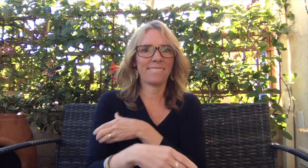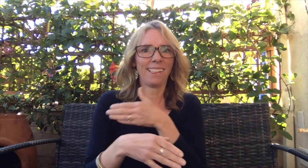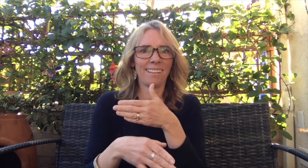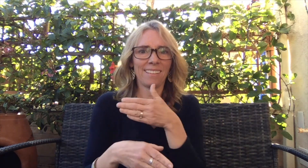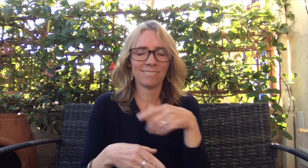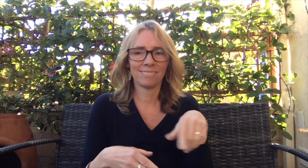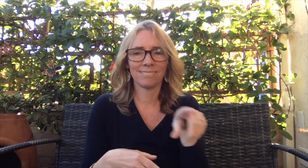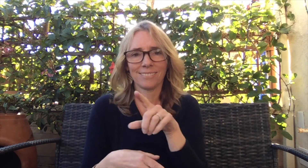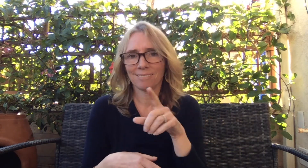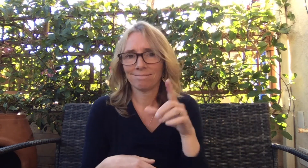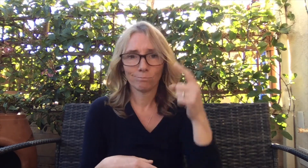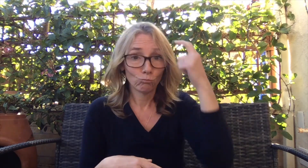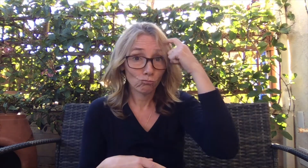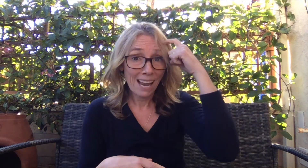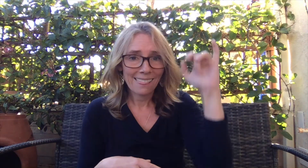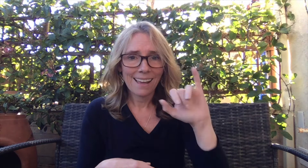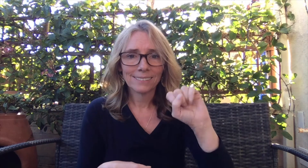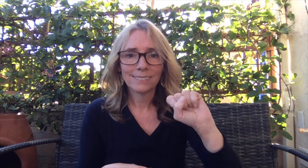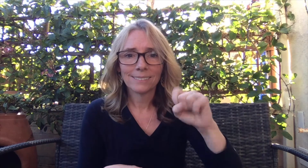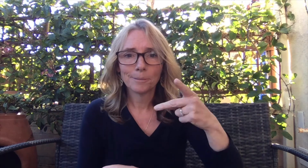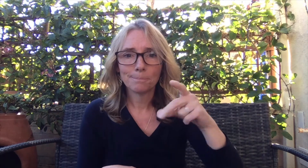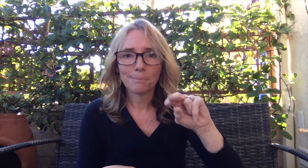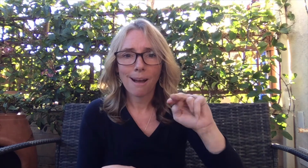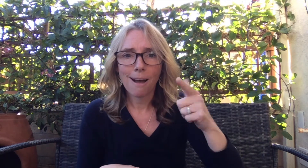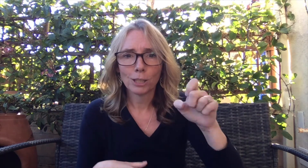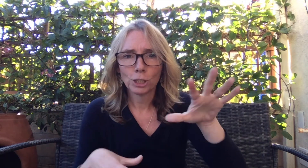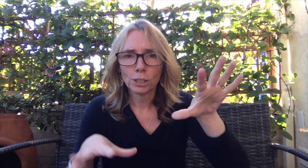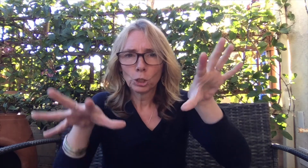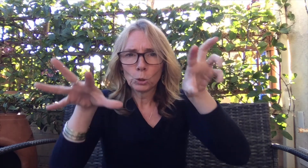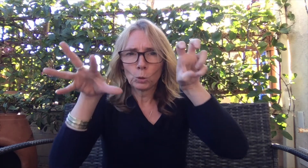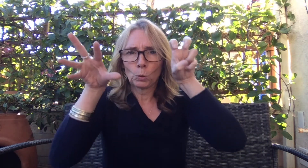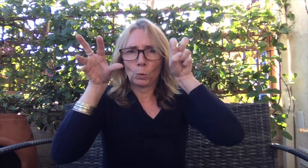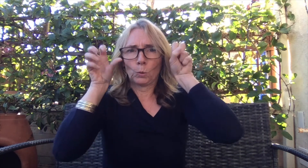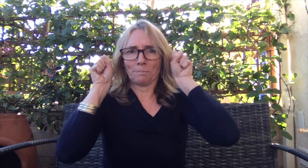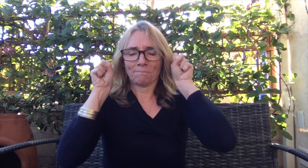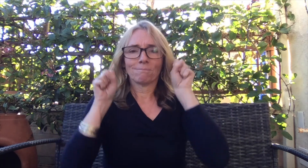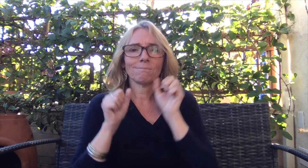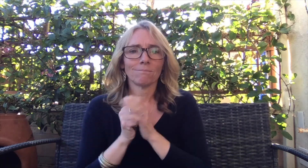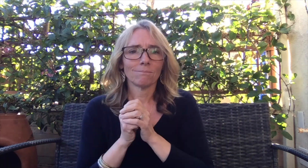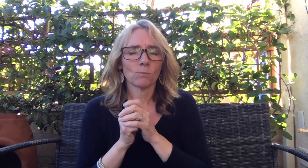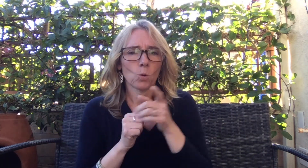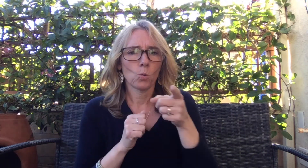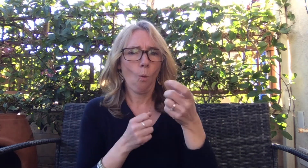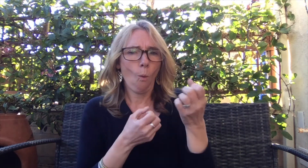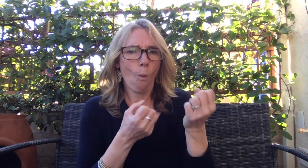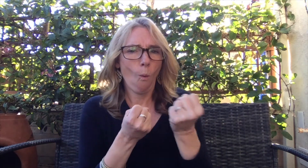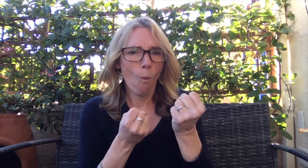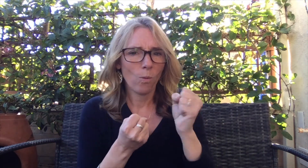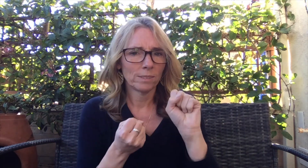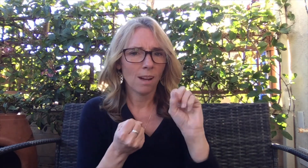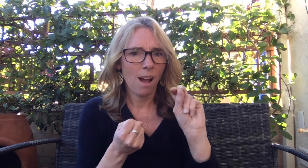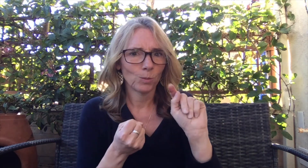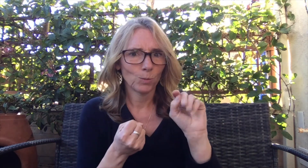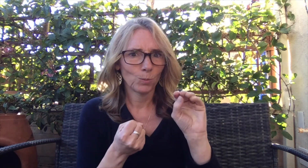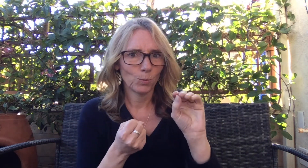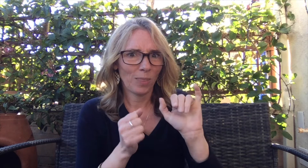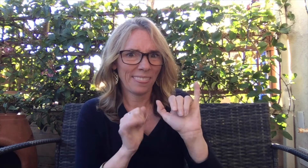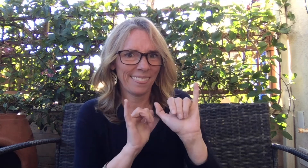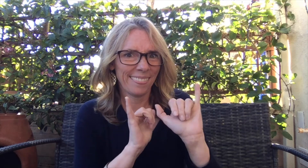they can remember what it looked like. So appearance is very important. They're like sponges,